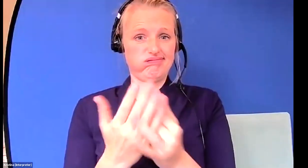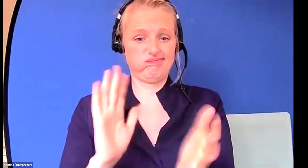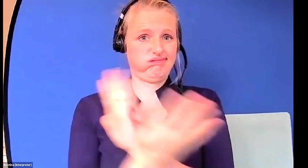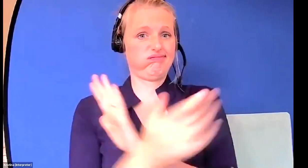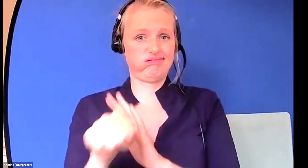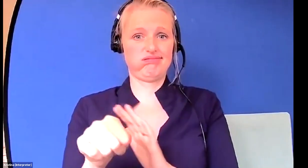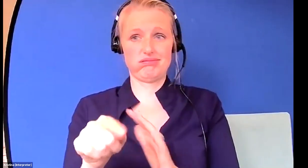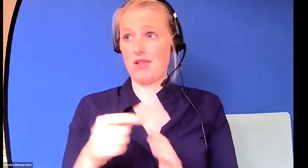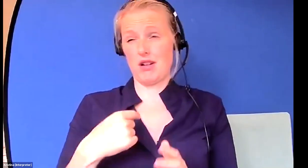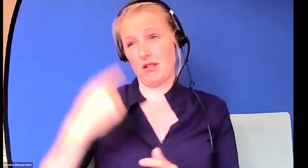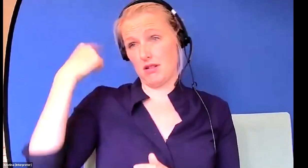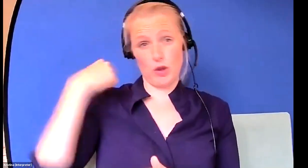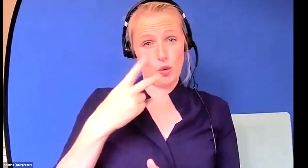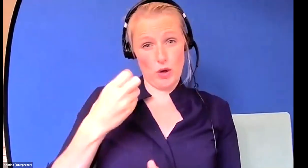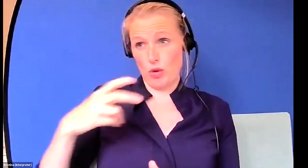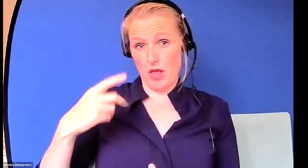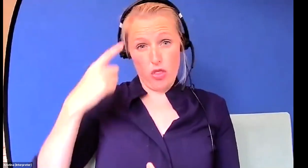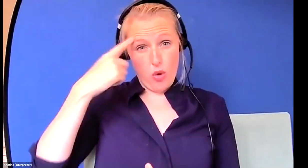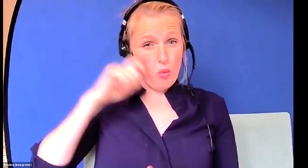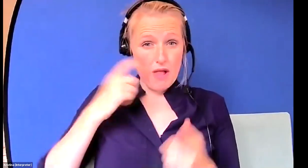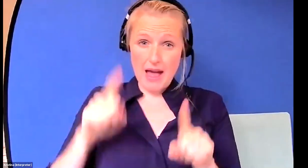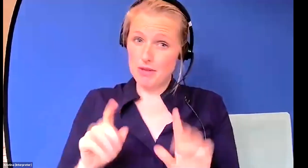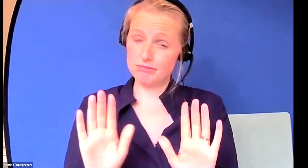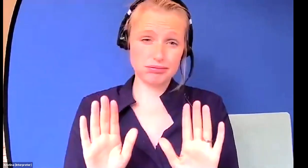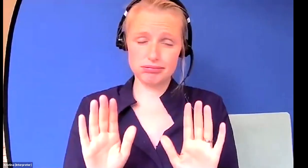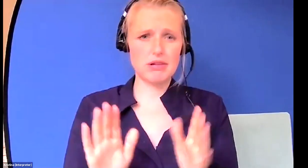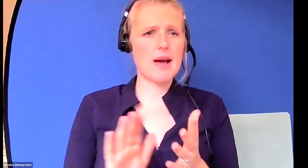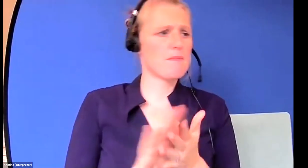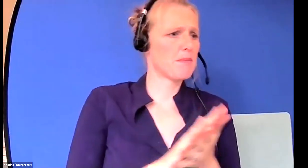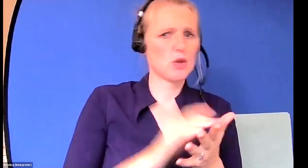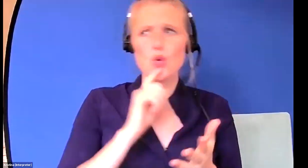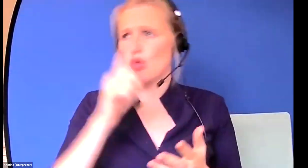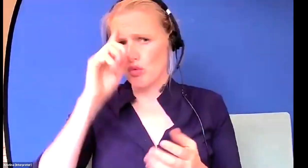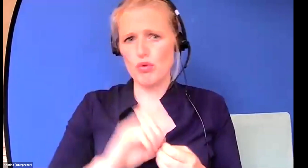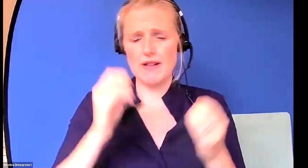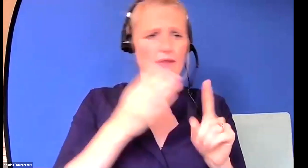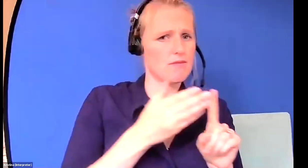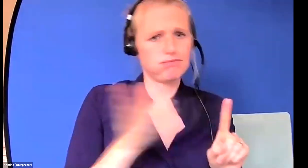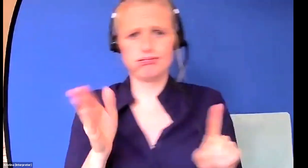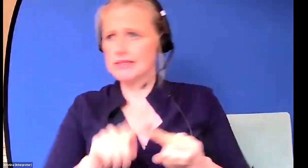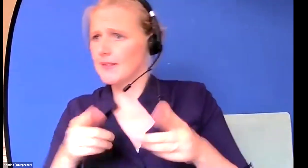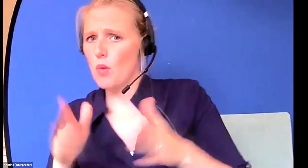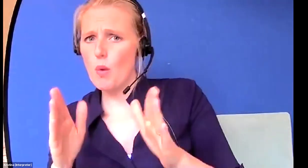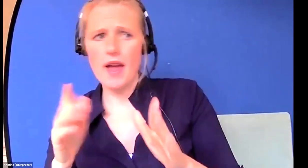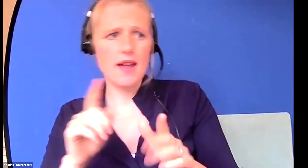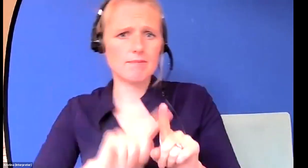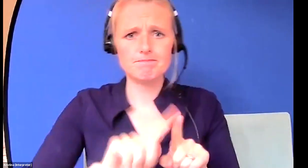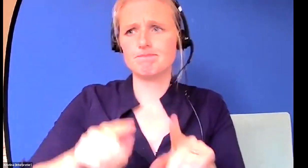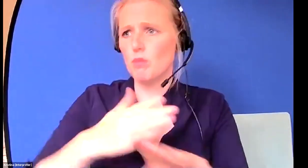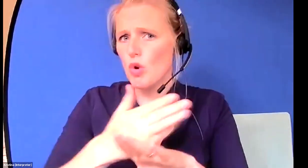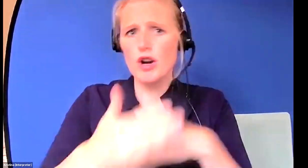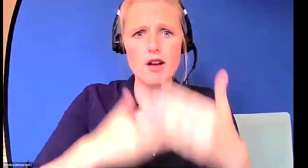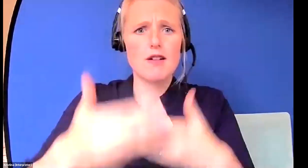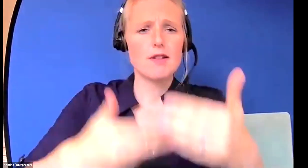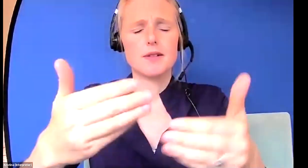through this, creative people are already forging new and alternative vocabularies and practices. What may not have been